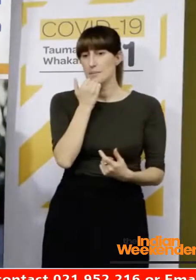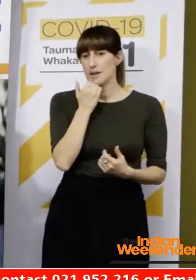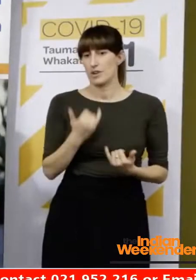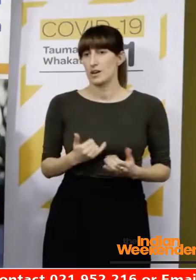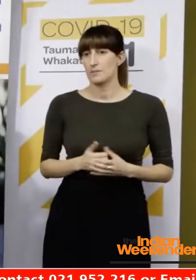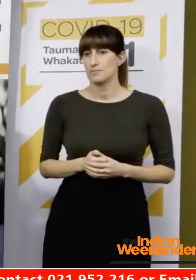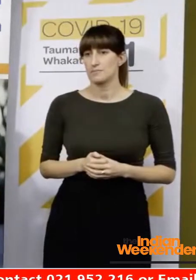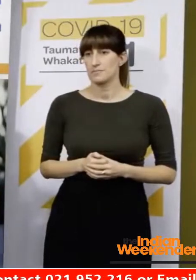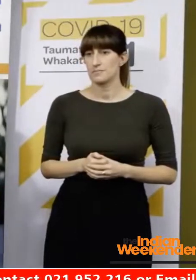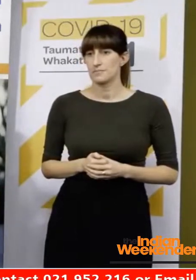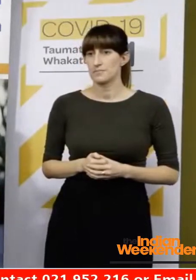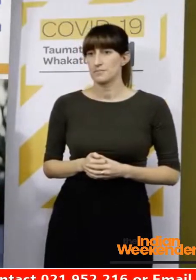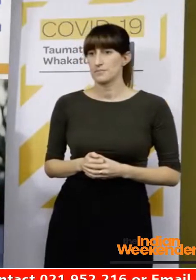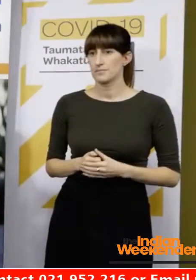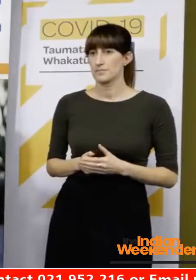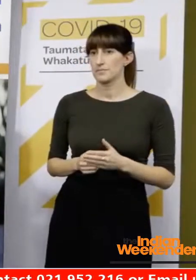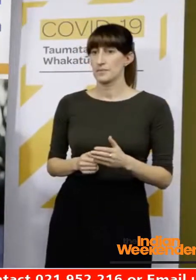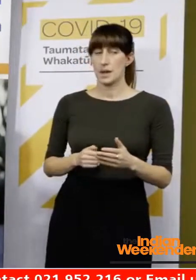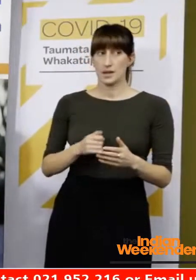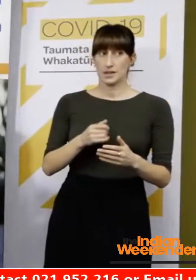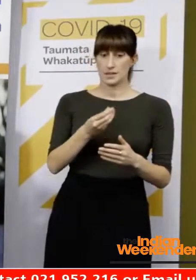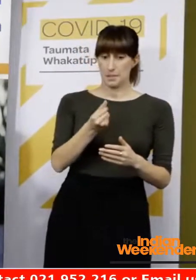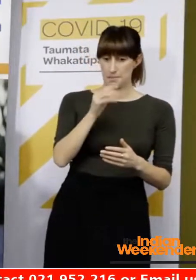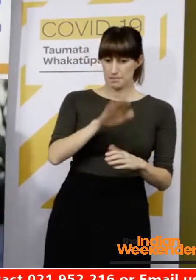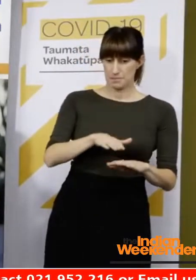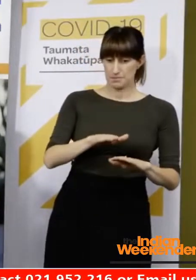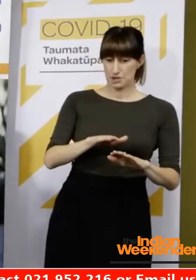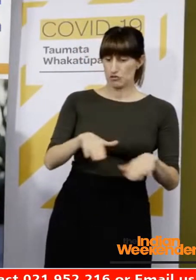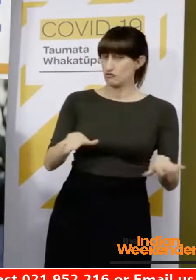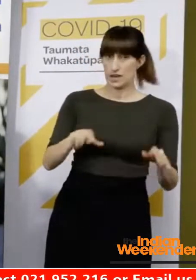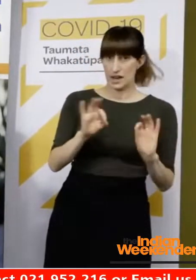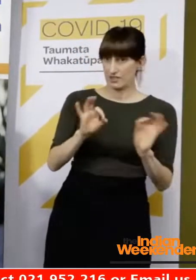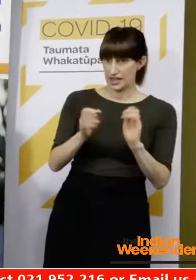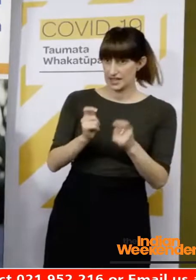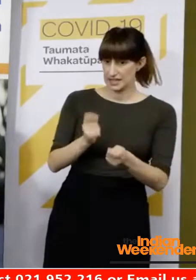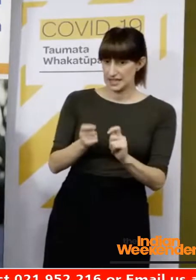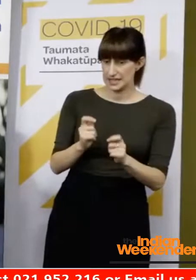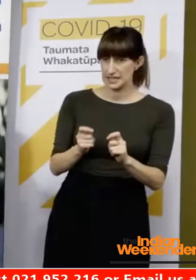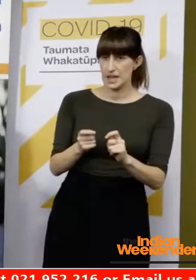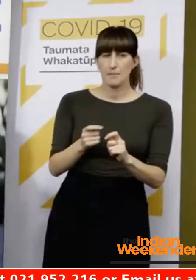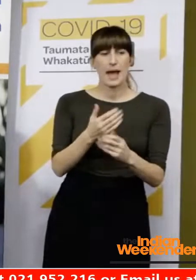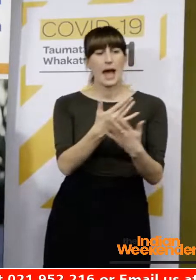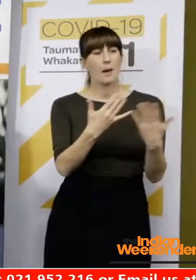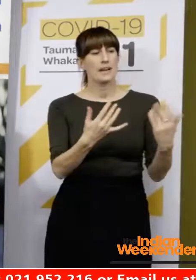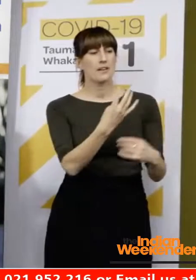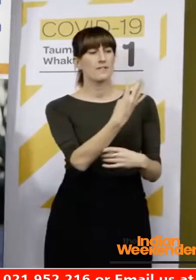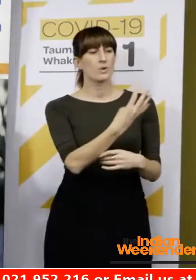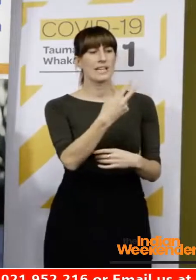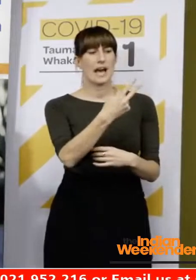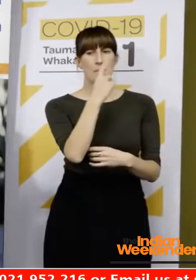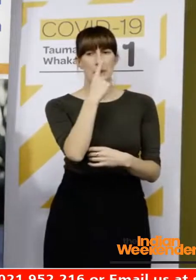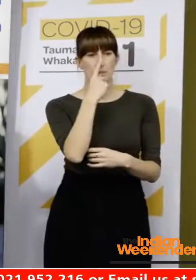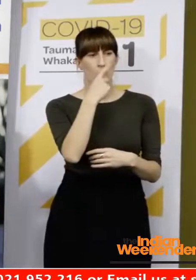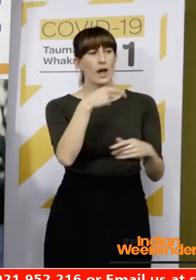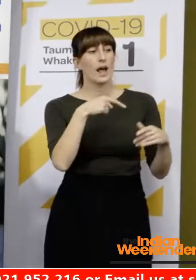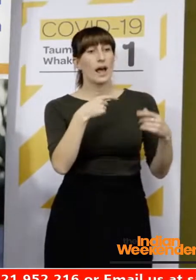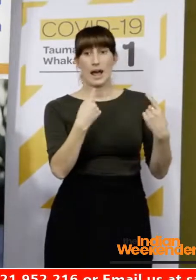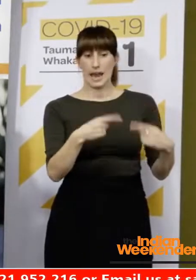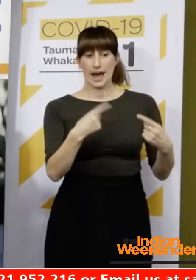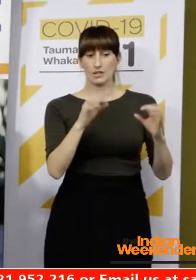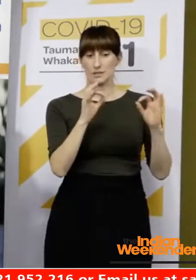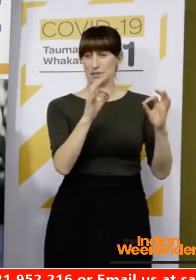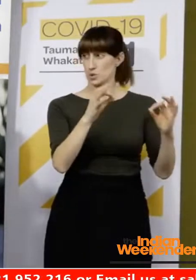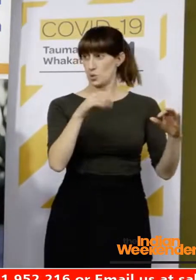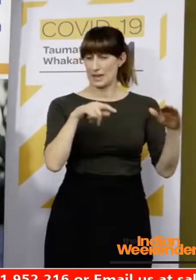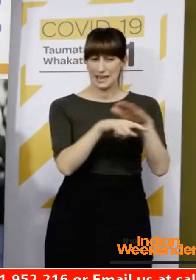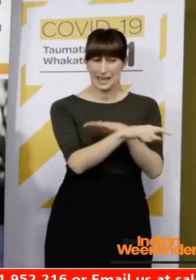was very strict about that. Are you subject to 2 tests, and are they mandatory? Yeah, we have tests on day 3, which we've done, and then day 11's